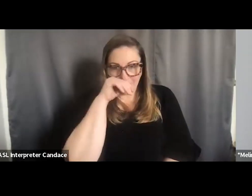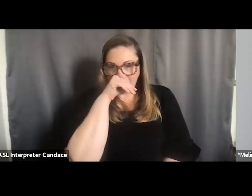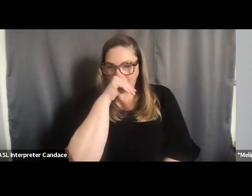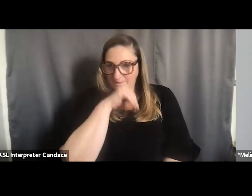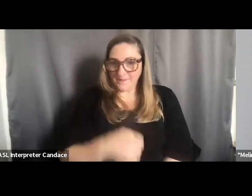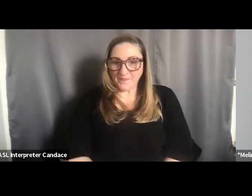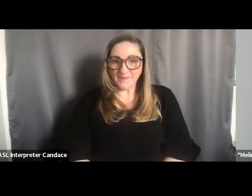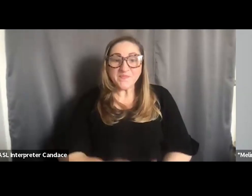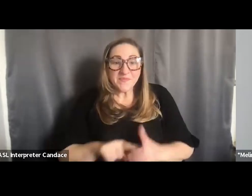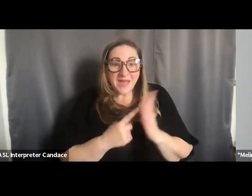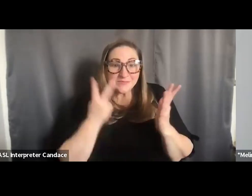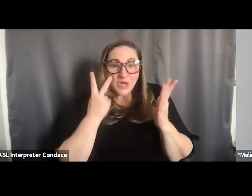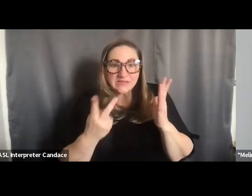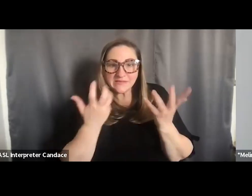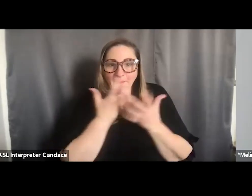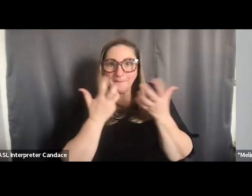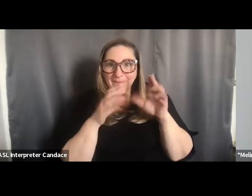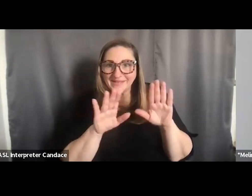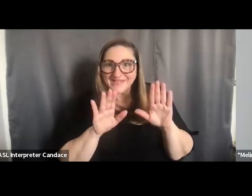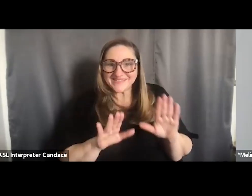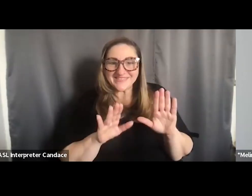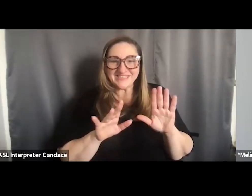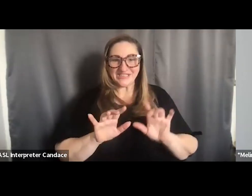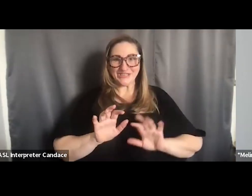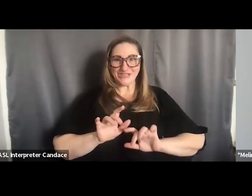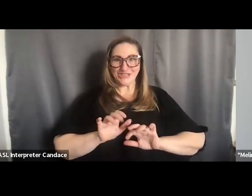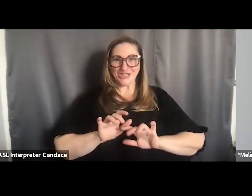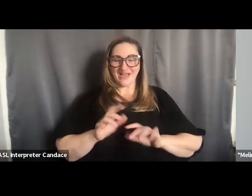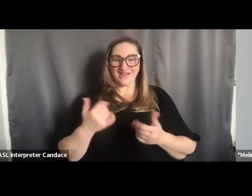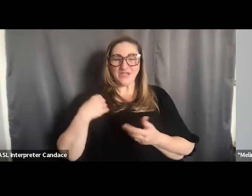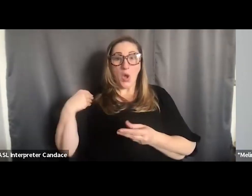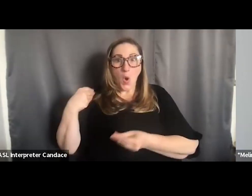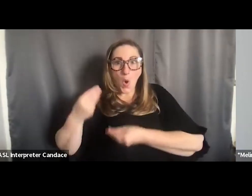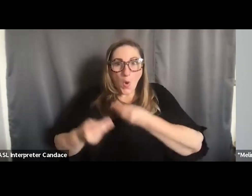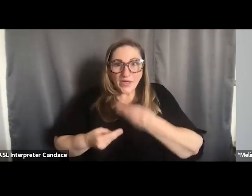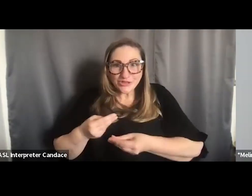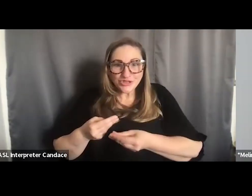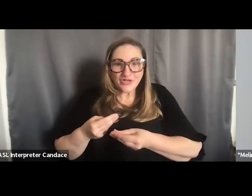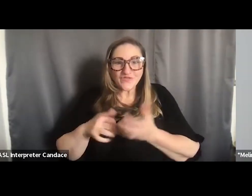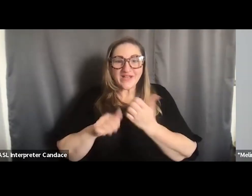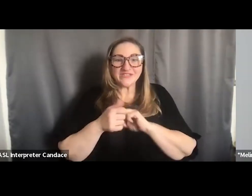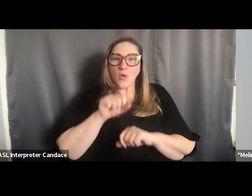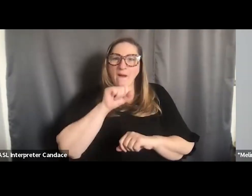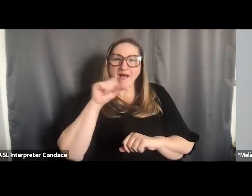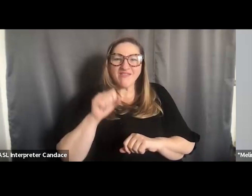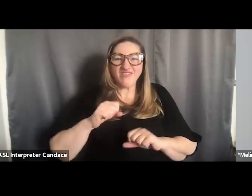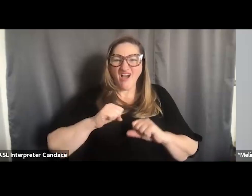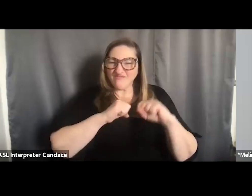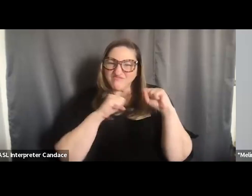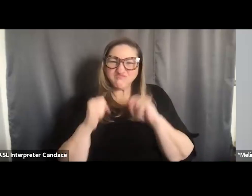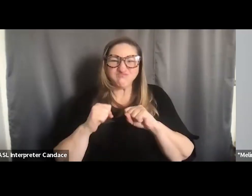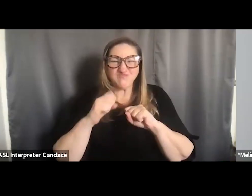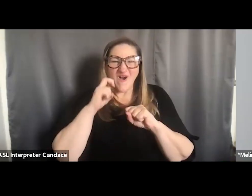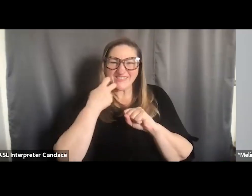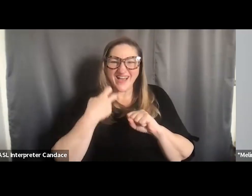I'm starting to see some amazing responses in the chat. Vibrant, intergenerational. I like audacity. Love that, right?